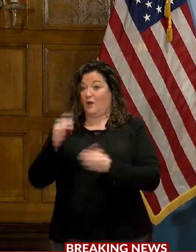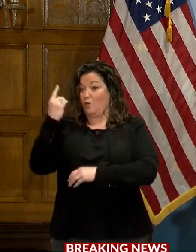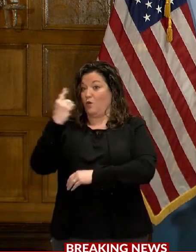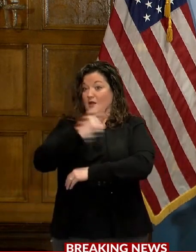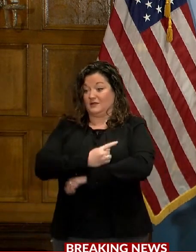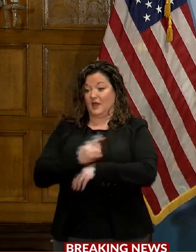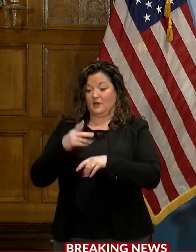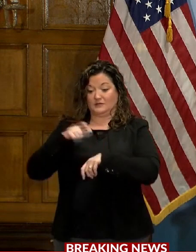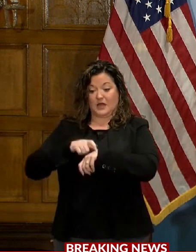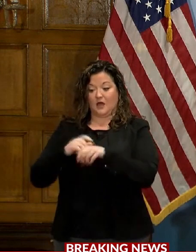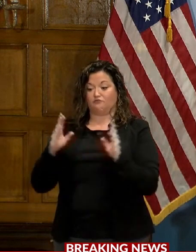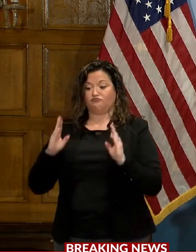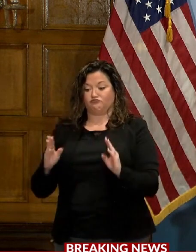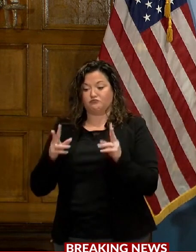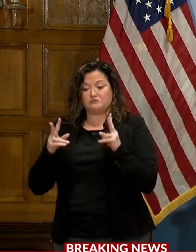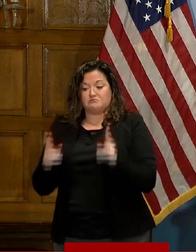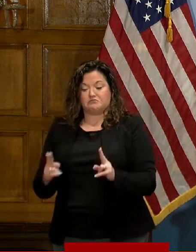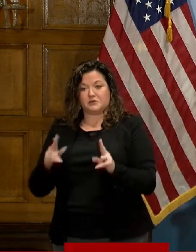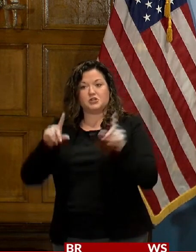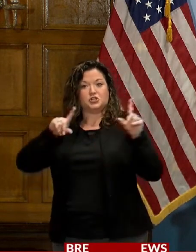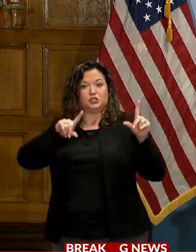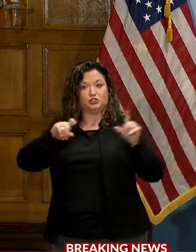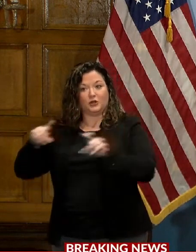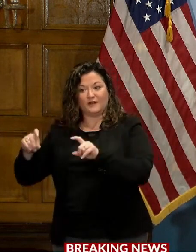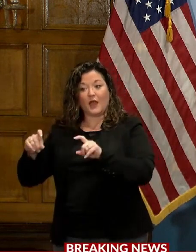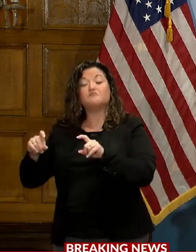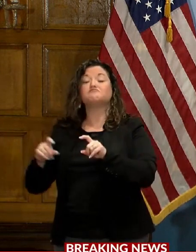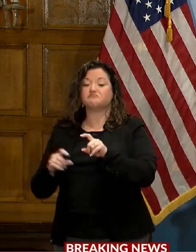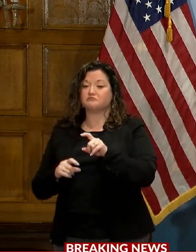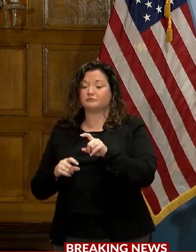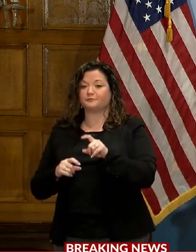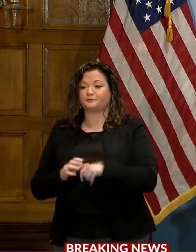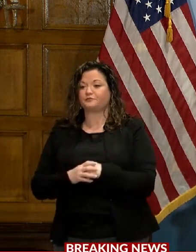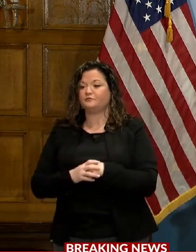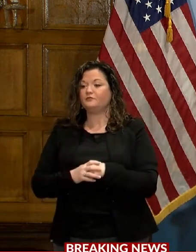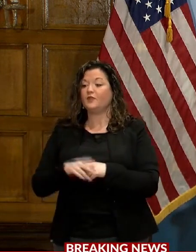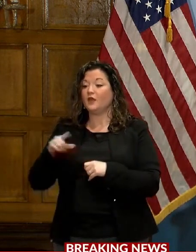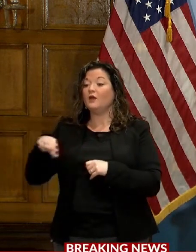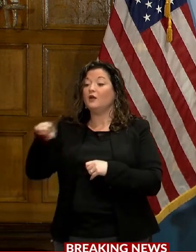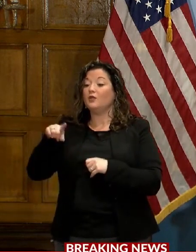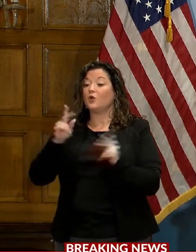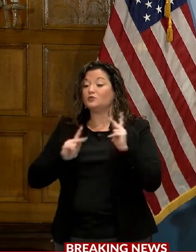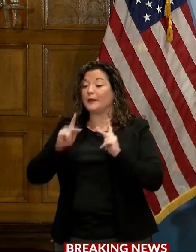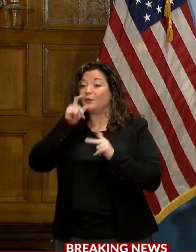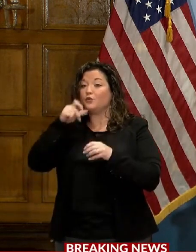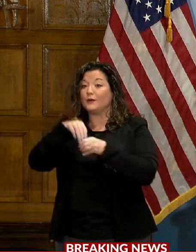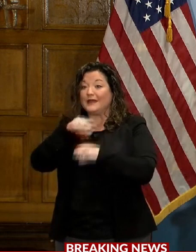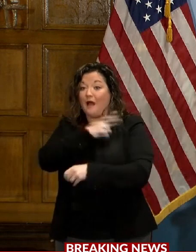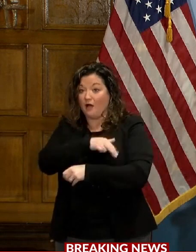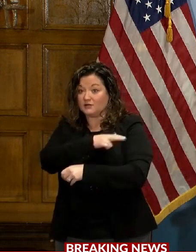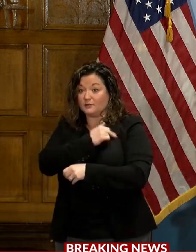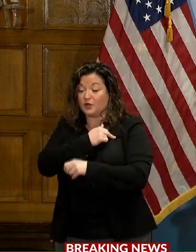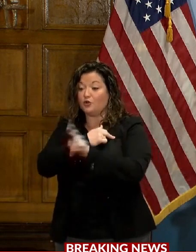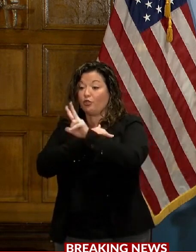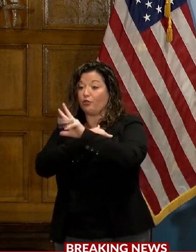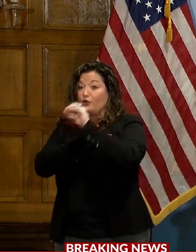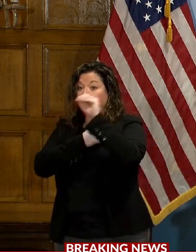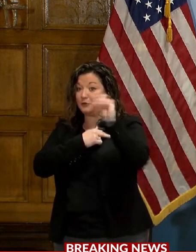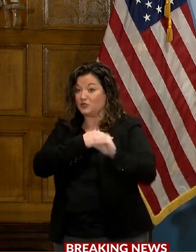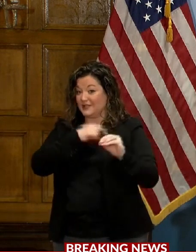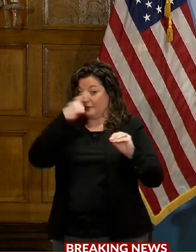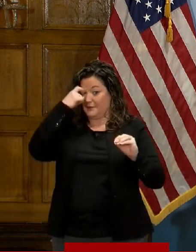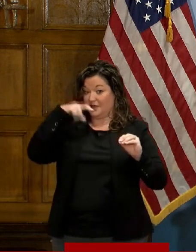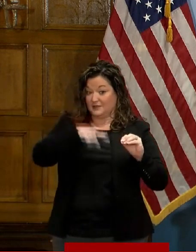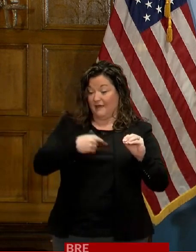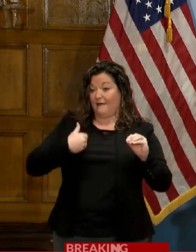of time survey that was taken, 30% of the hospitalizations that were accounted for COVID